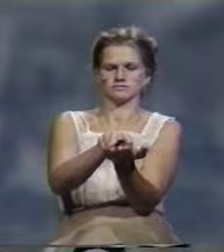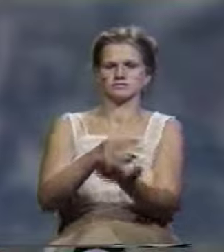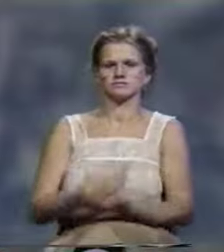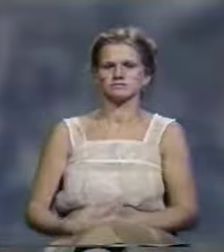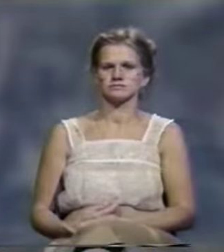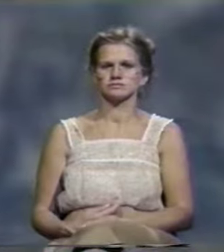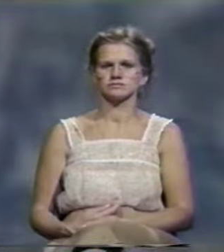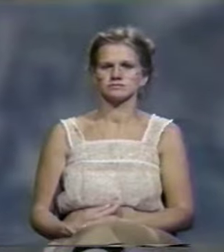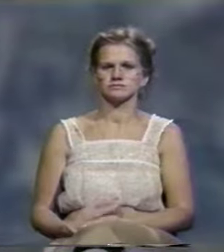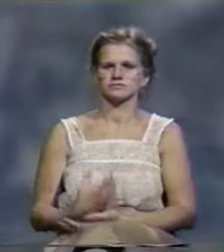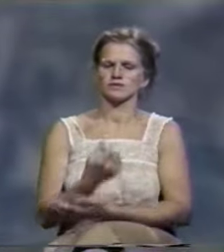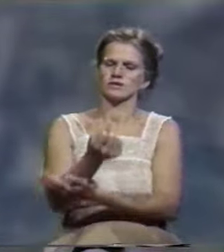To feel worn out.